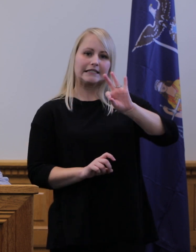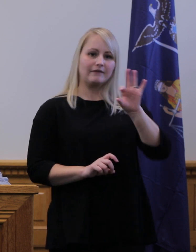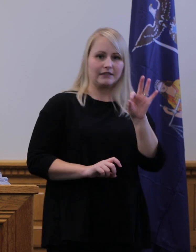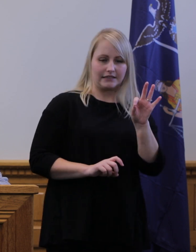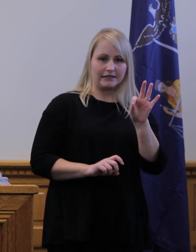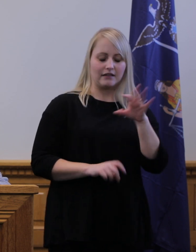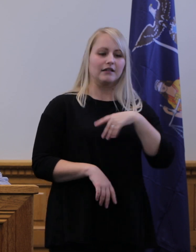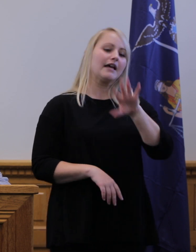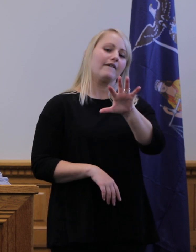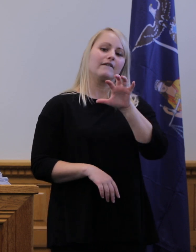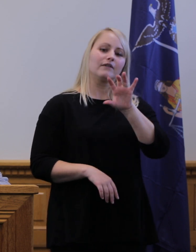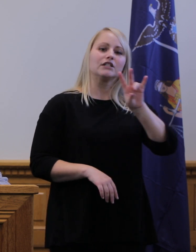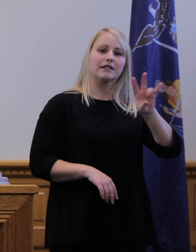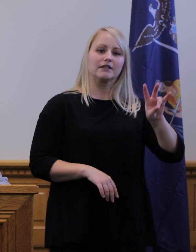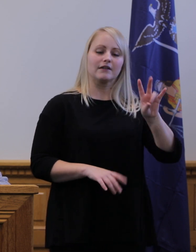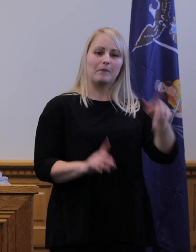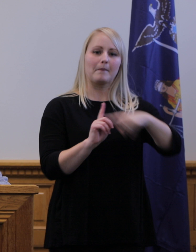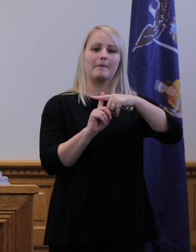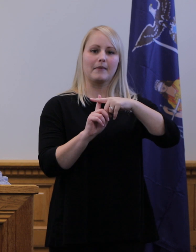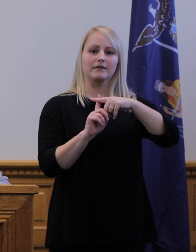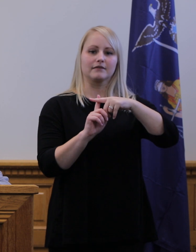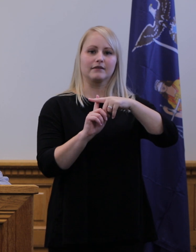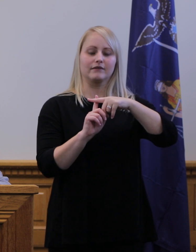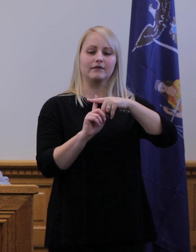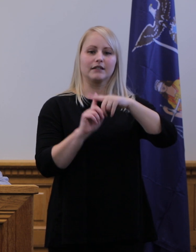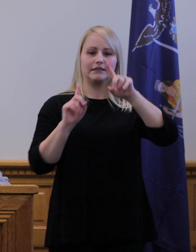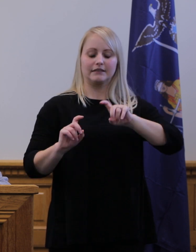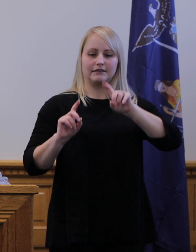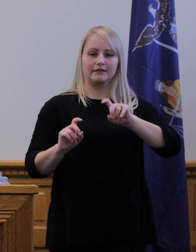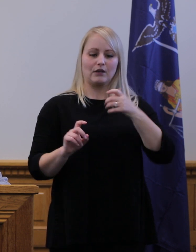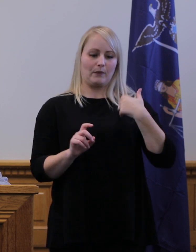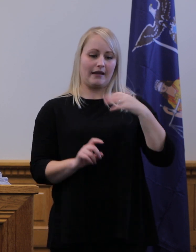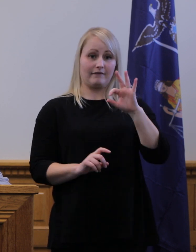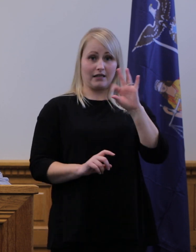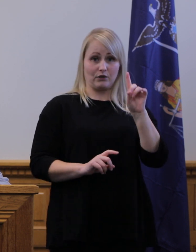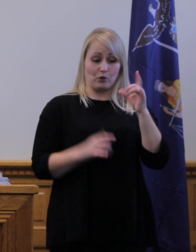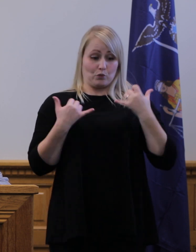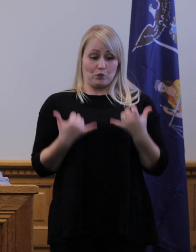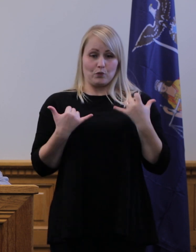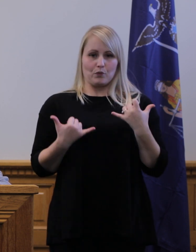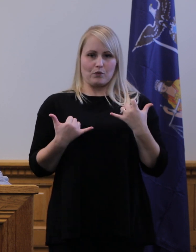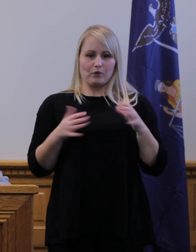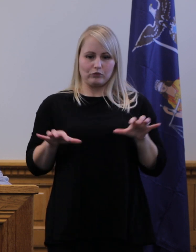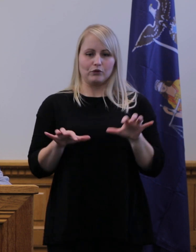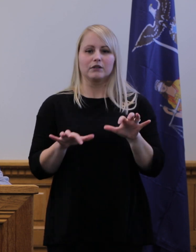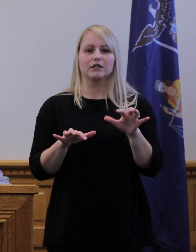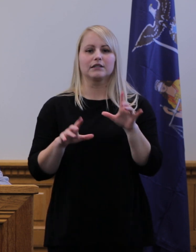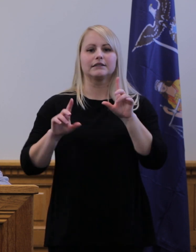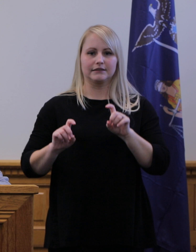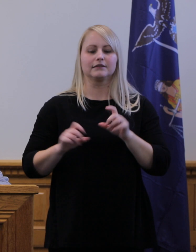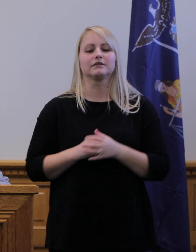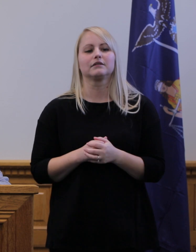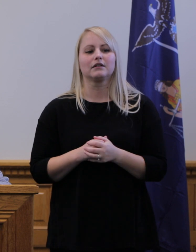577 positive cases. We have 91 active cases. We